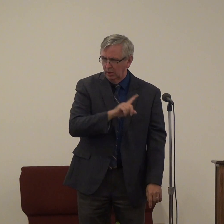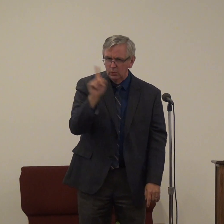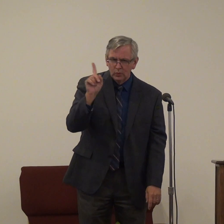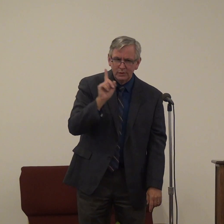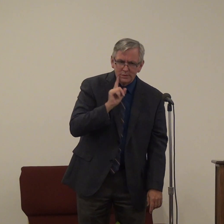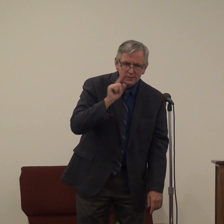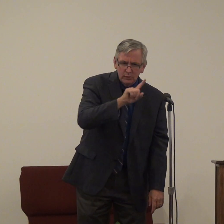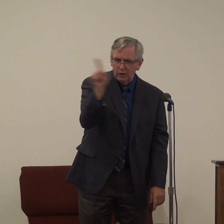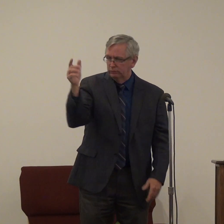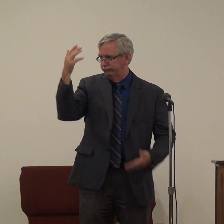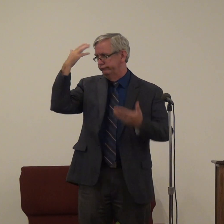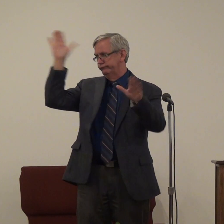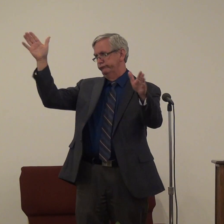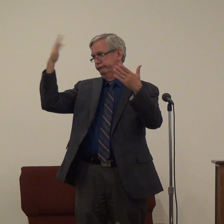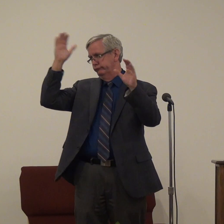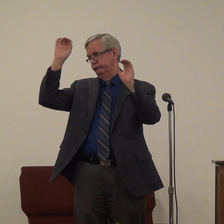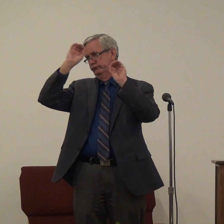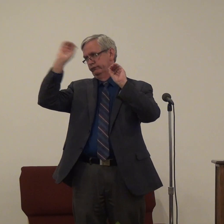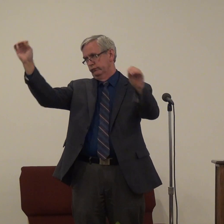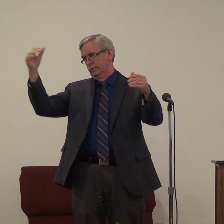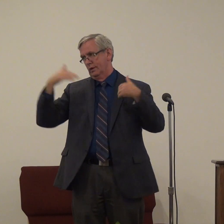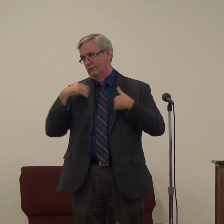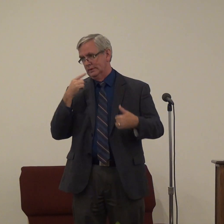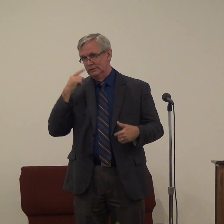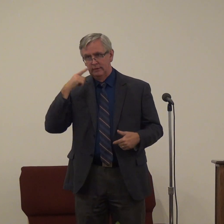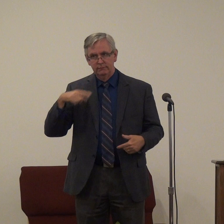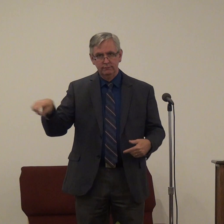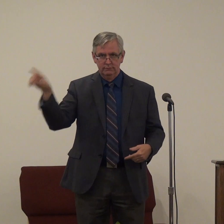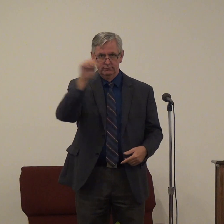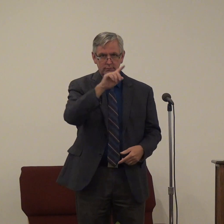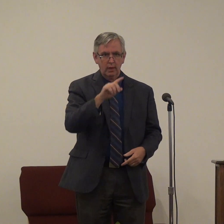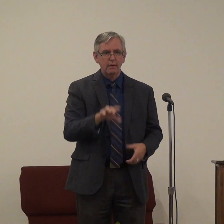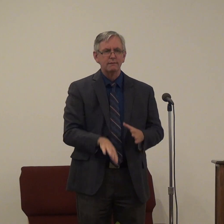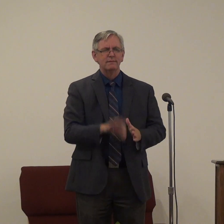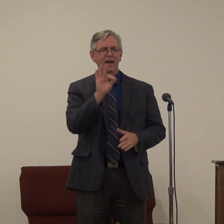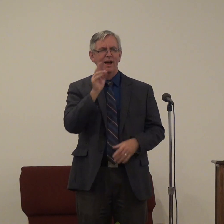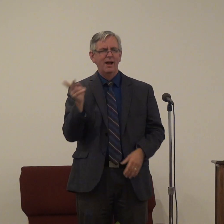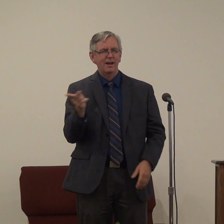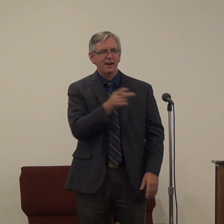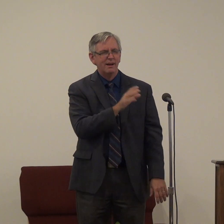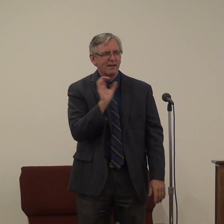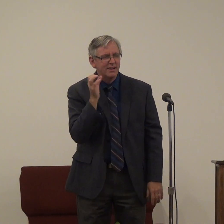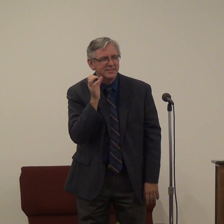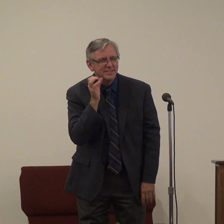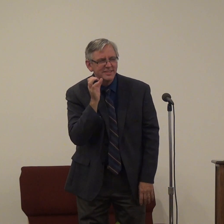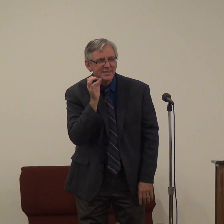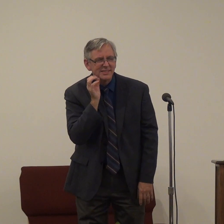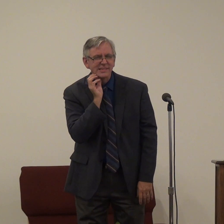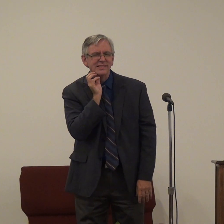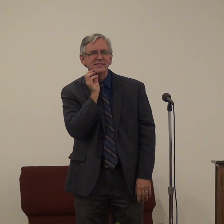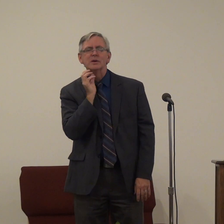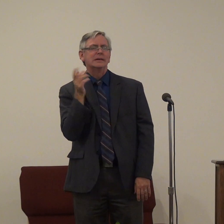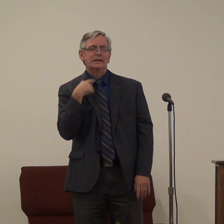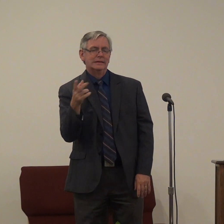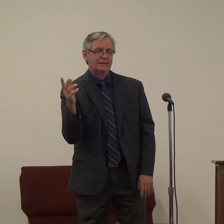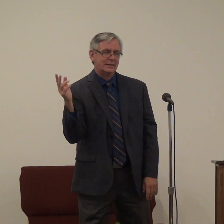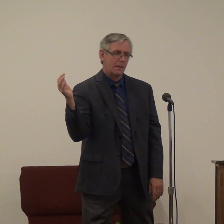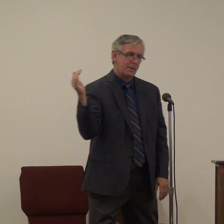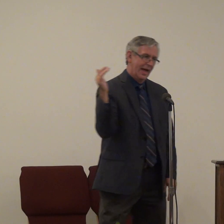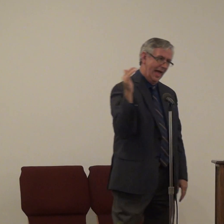have asked her and asked her about deaf people, and she's always said she doesn't know where there's any deaf. Then we found out that her cousin was deaf. So